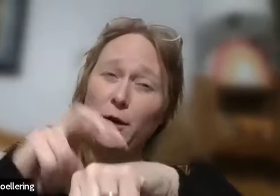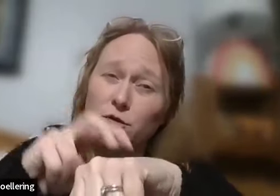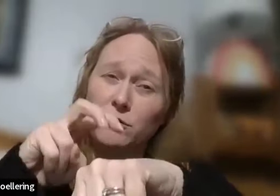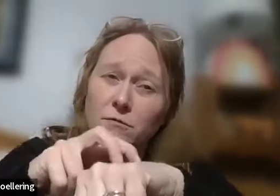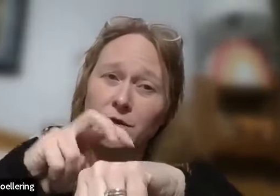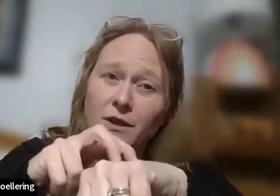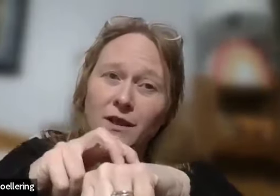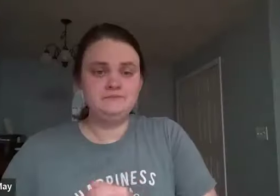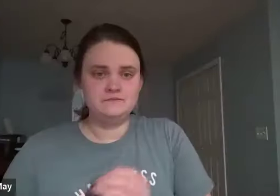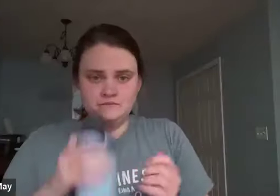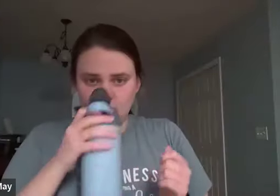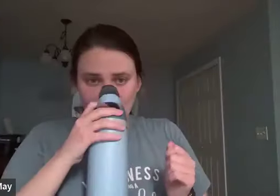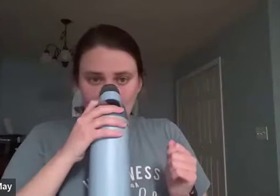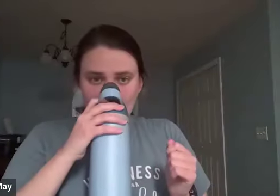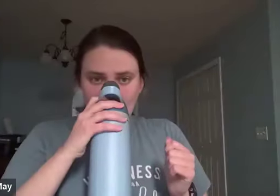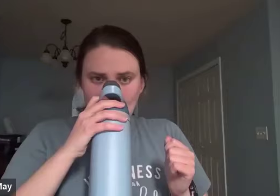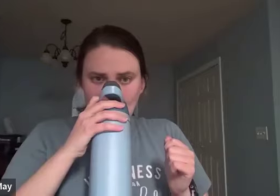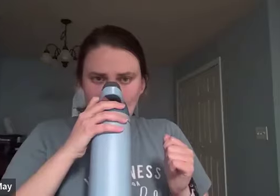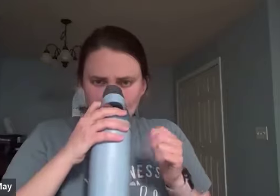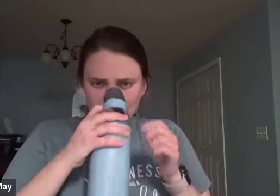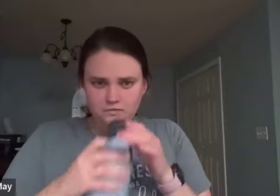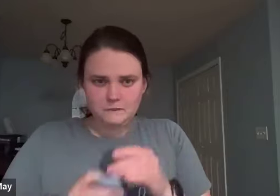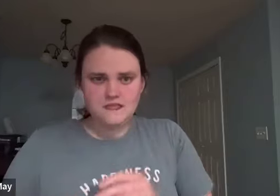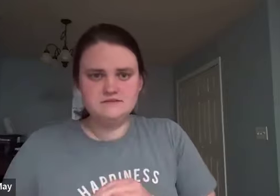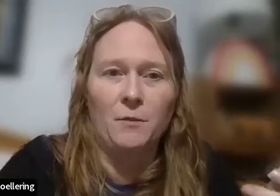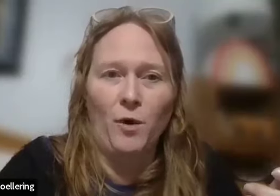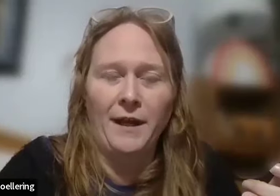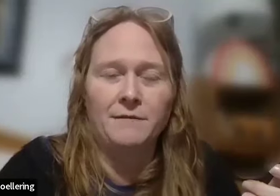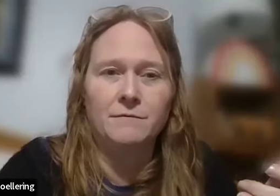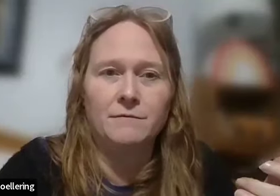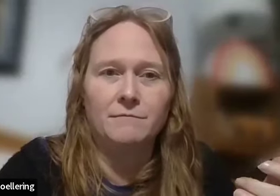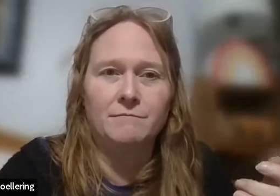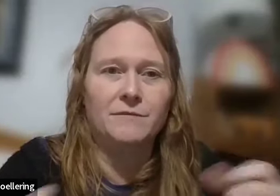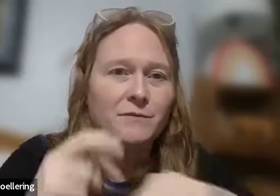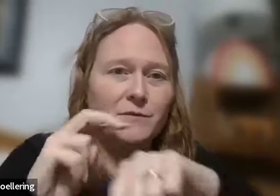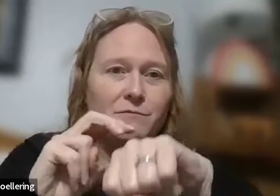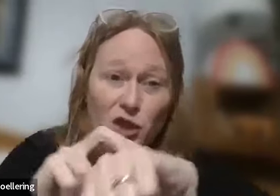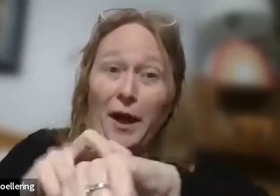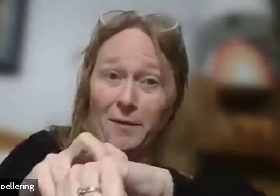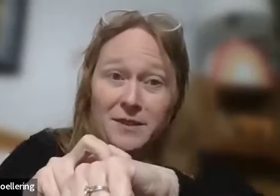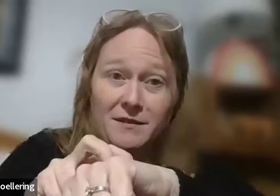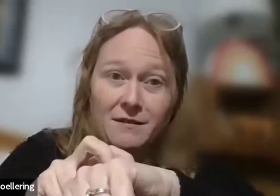potatoes. Mm-hmm. If you're offering someone chips,